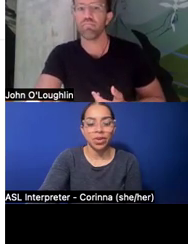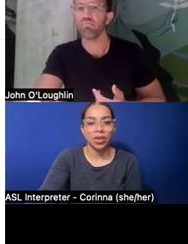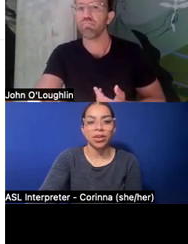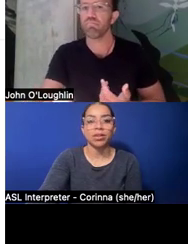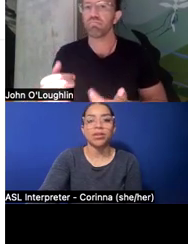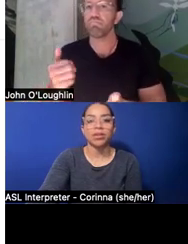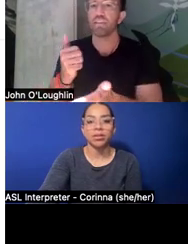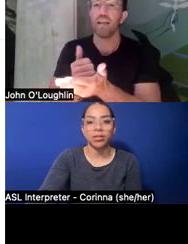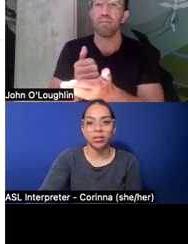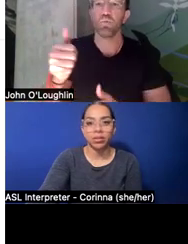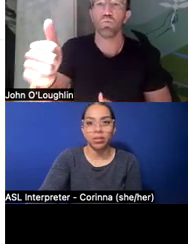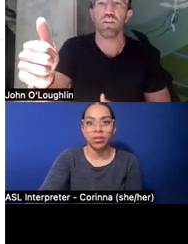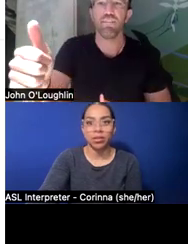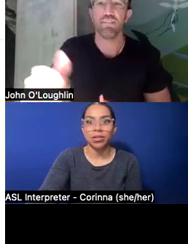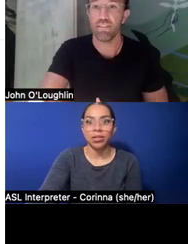Okay.